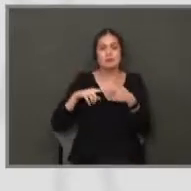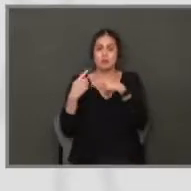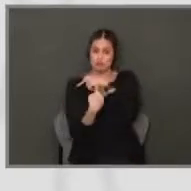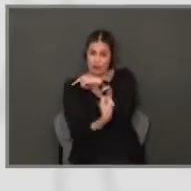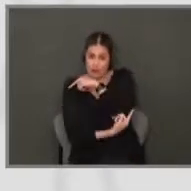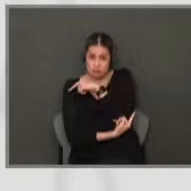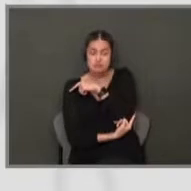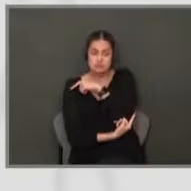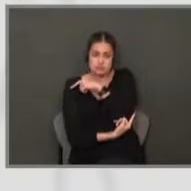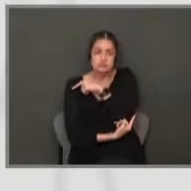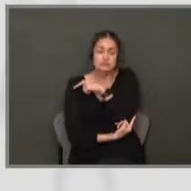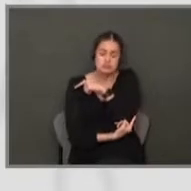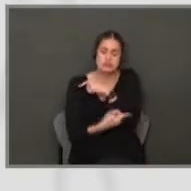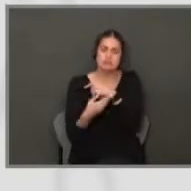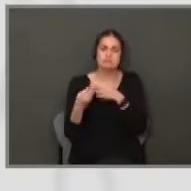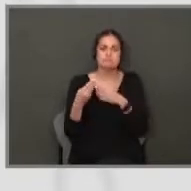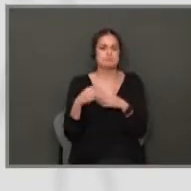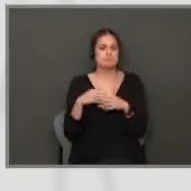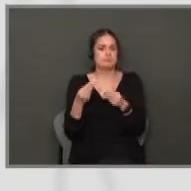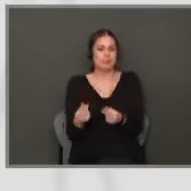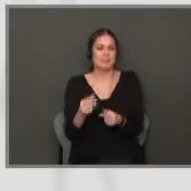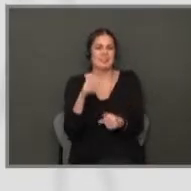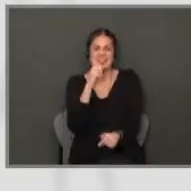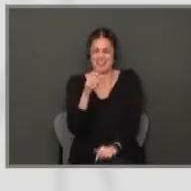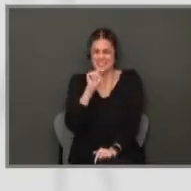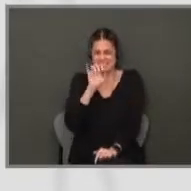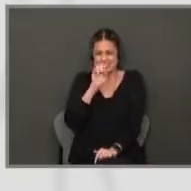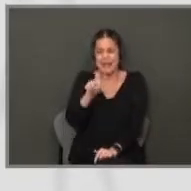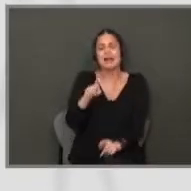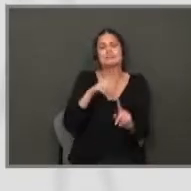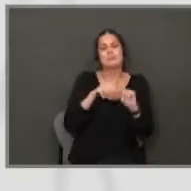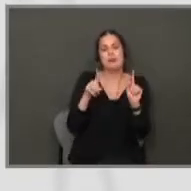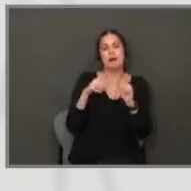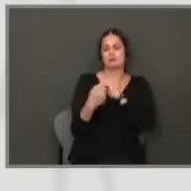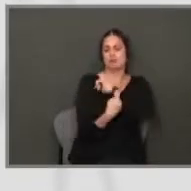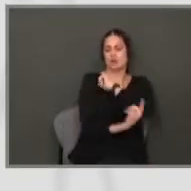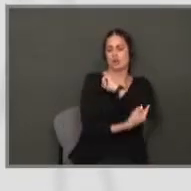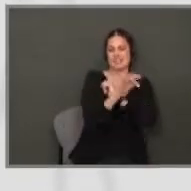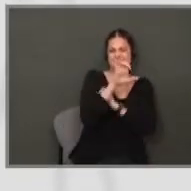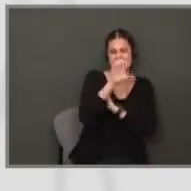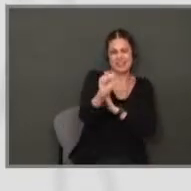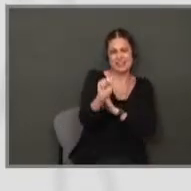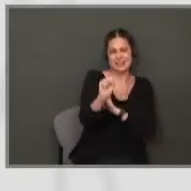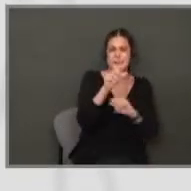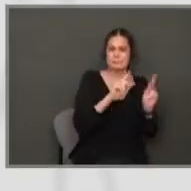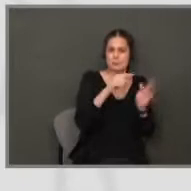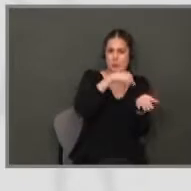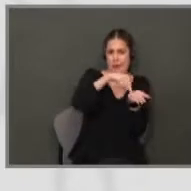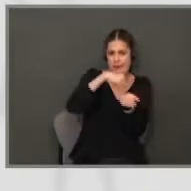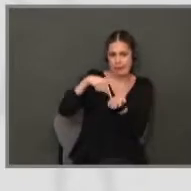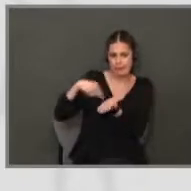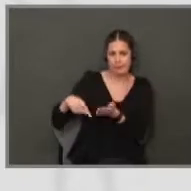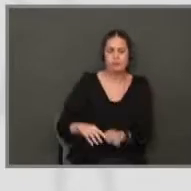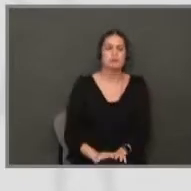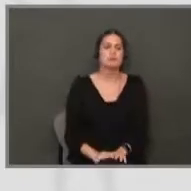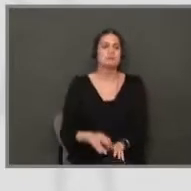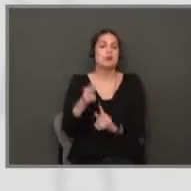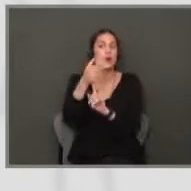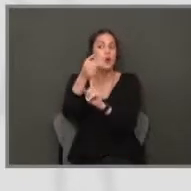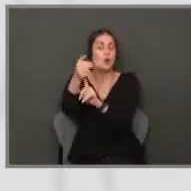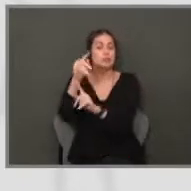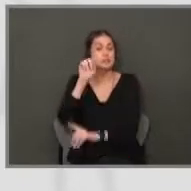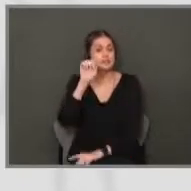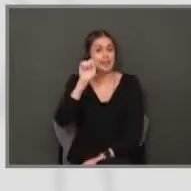operations, that's funded by not tax revenue, but funded by the solid waste fees that customers pay. Our hotel